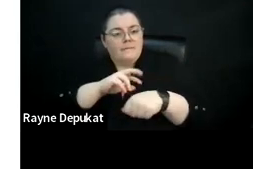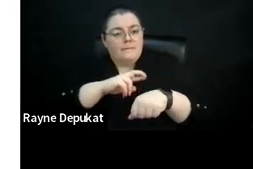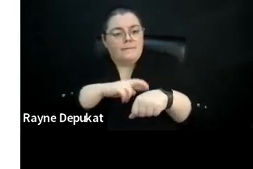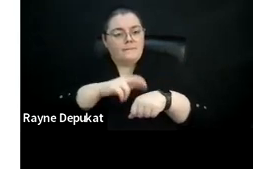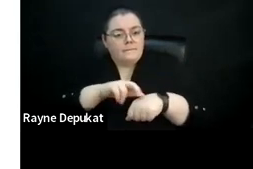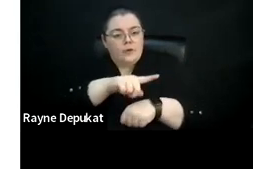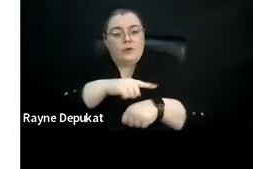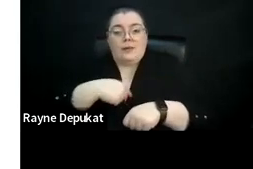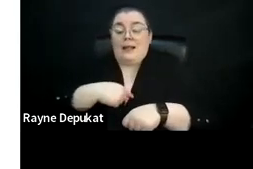And Mike's saying yes.